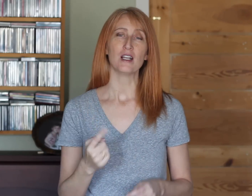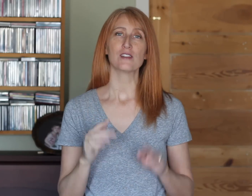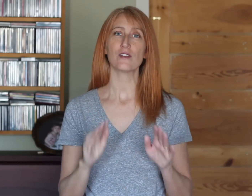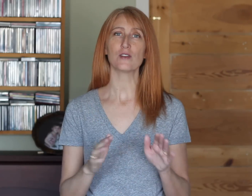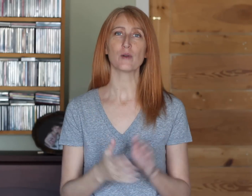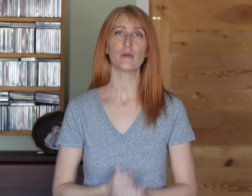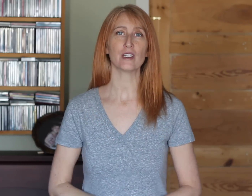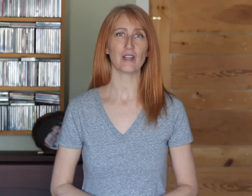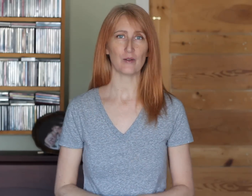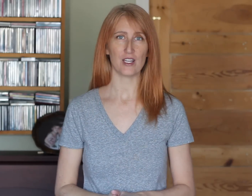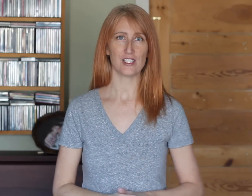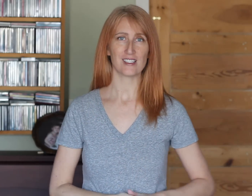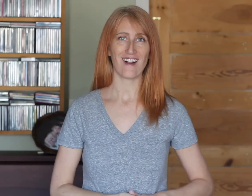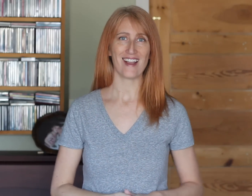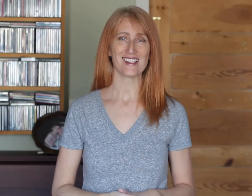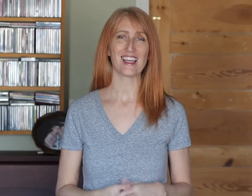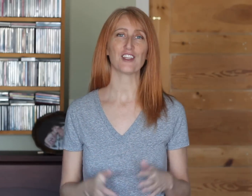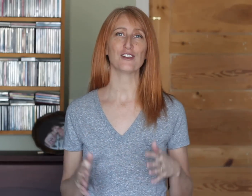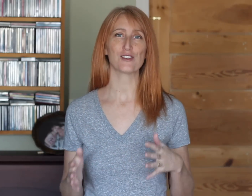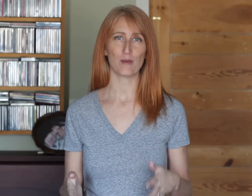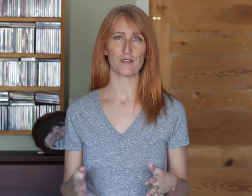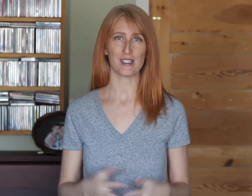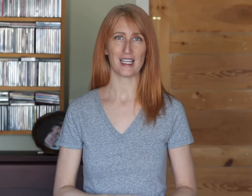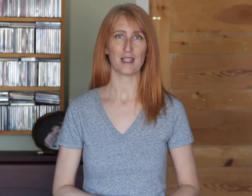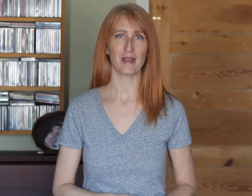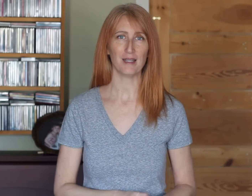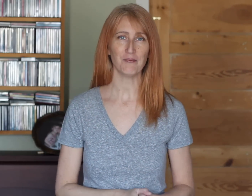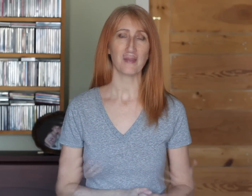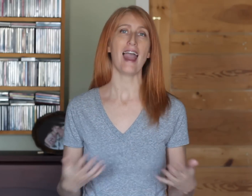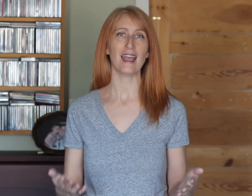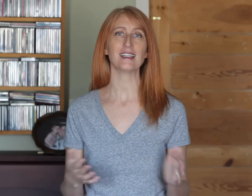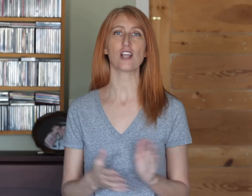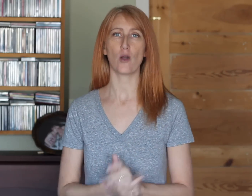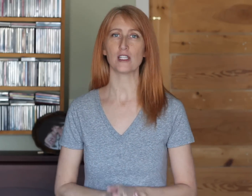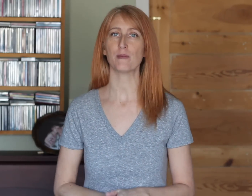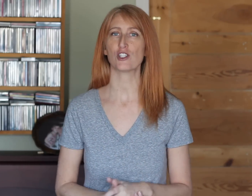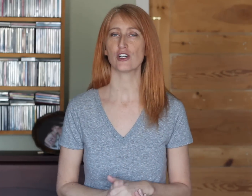So those were really great questions, guys. Thank you so much for sending them in. And as always, be sure to